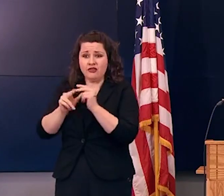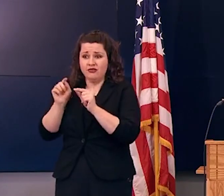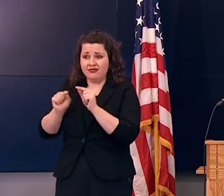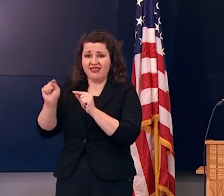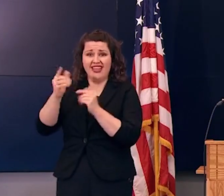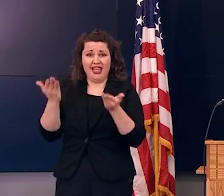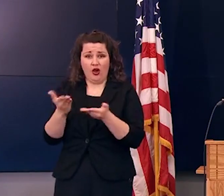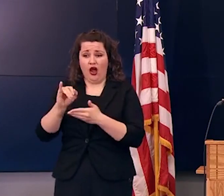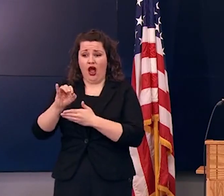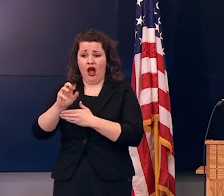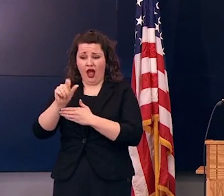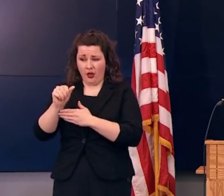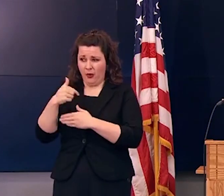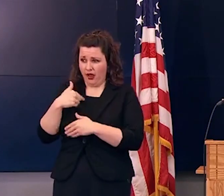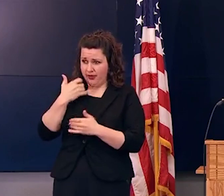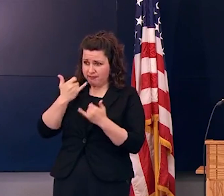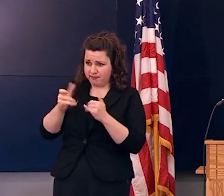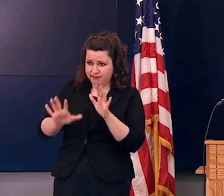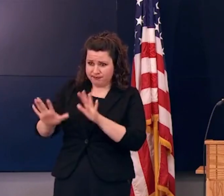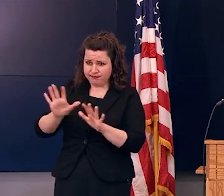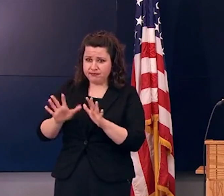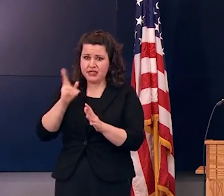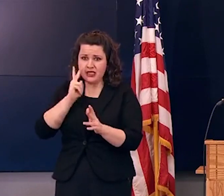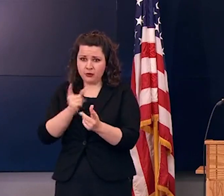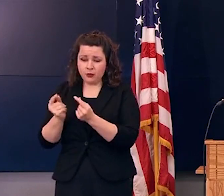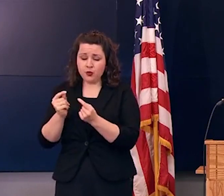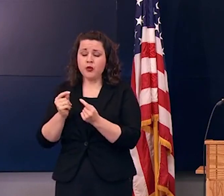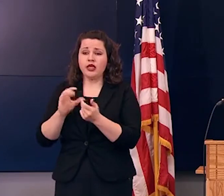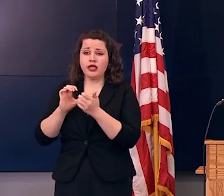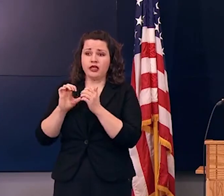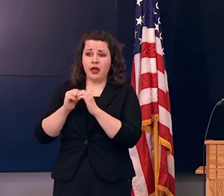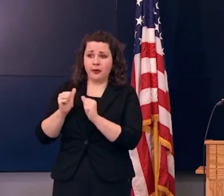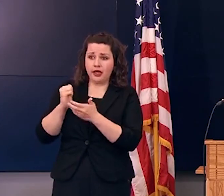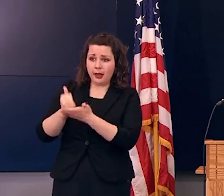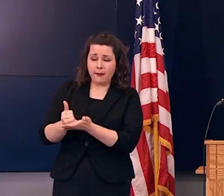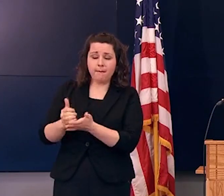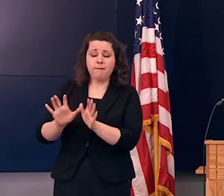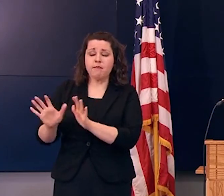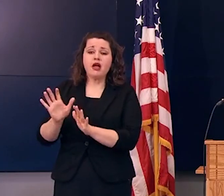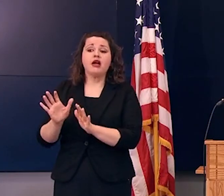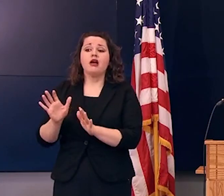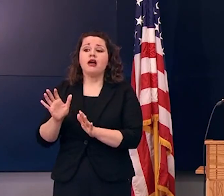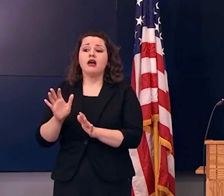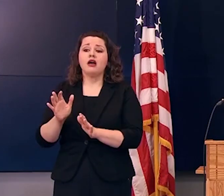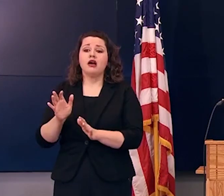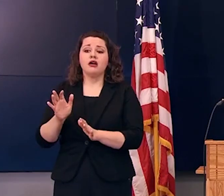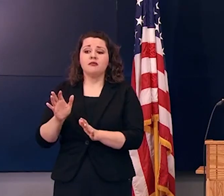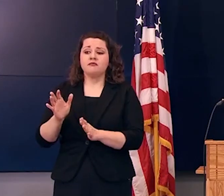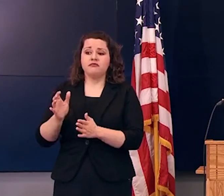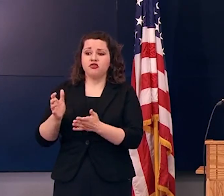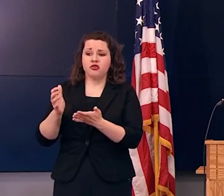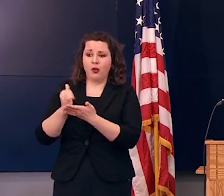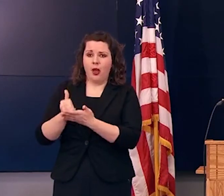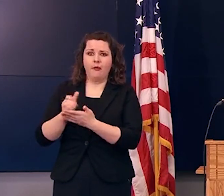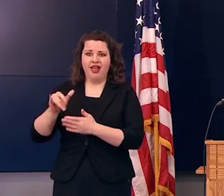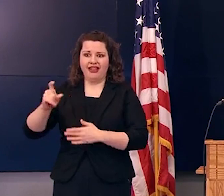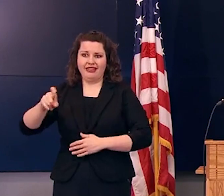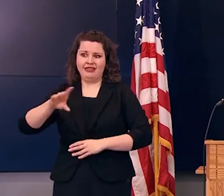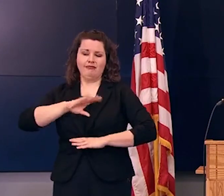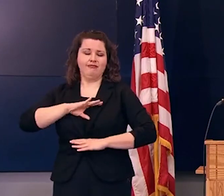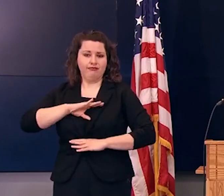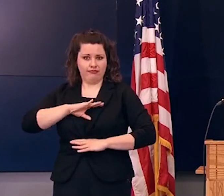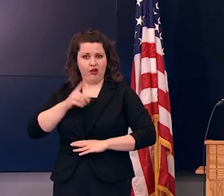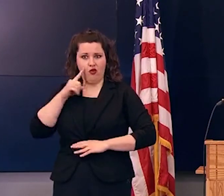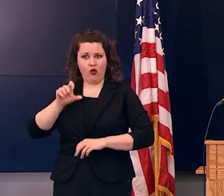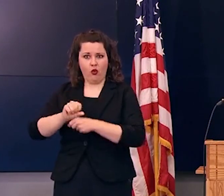the state to check in and to see what they're doing, to see if we can help in any way, and just to help meet the need for their workforce